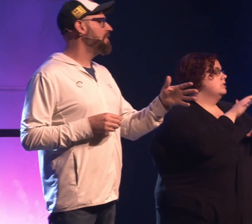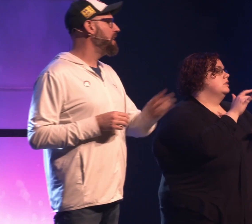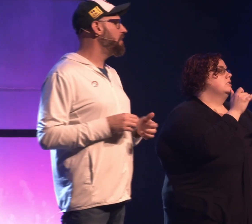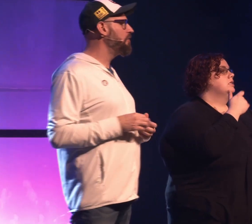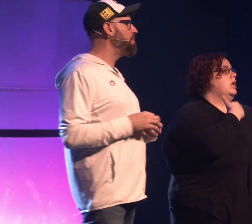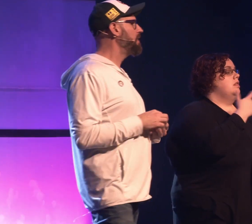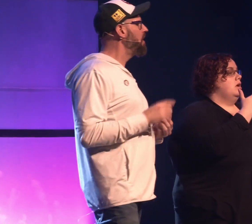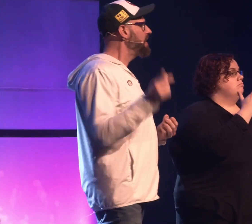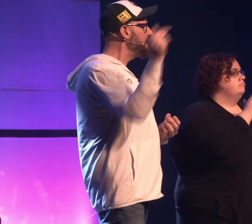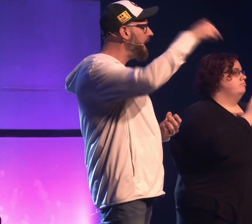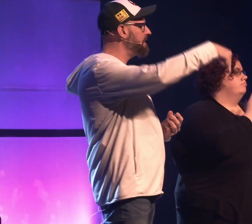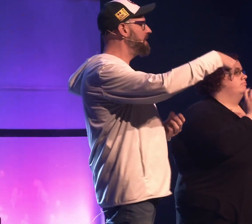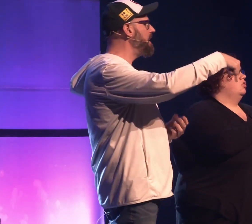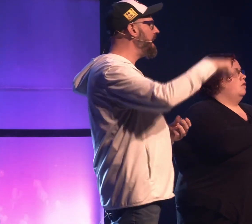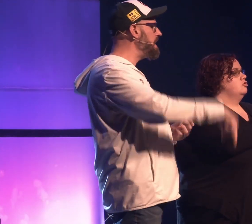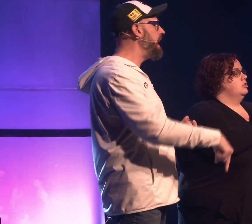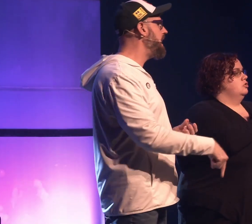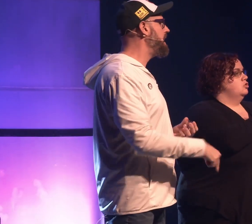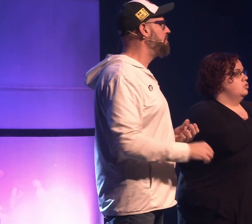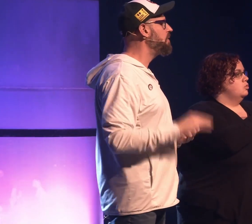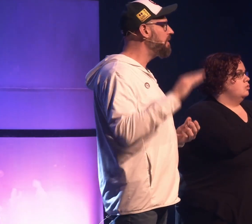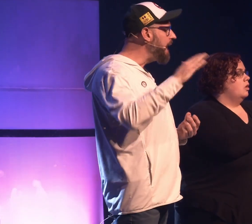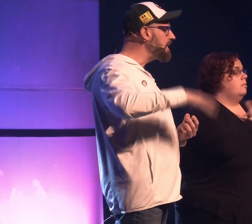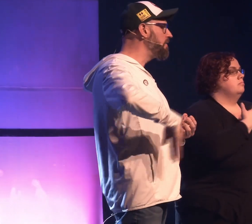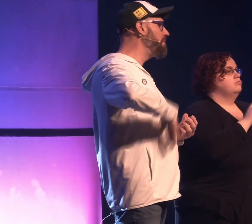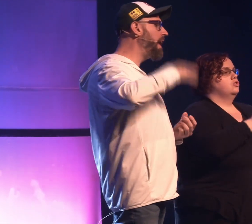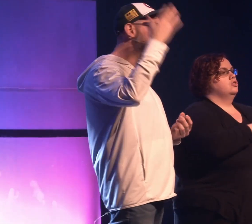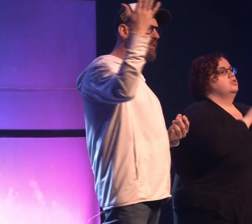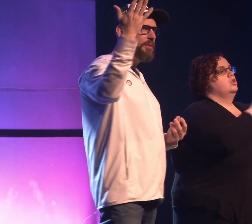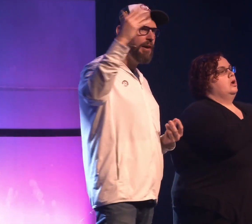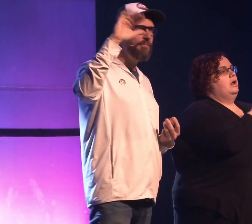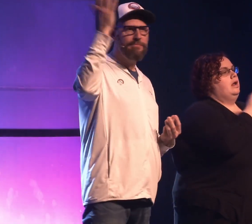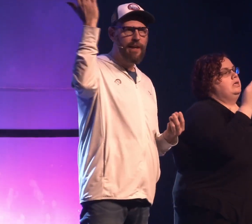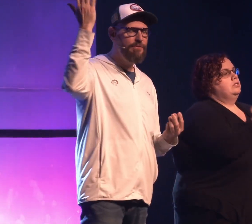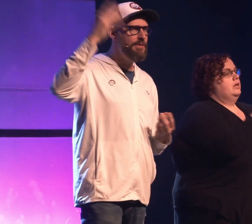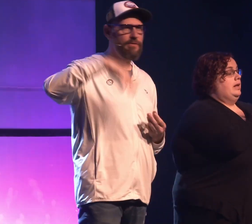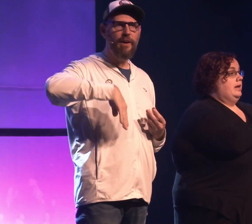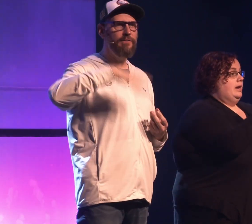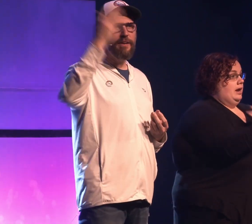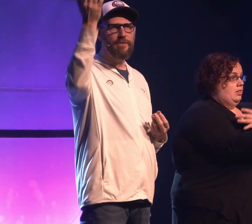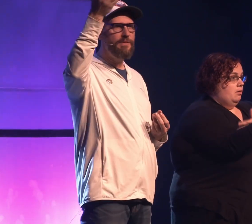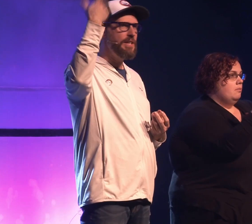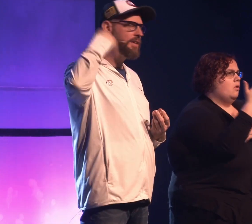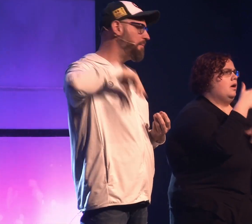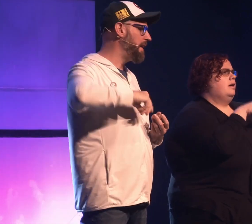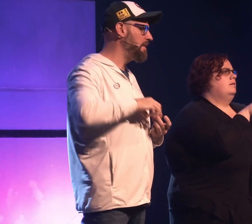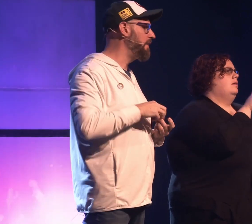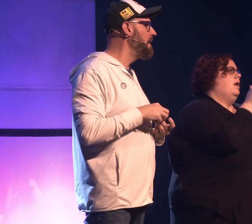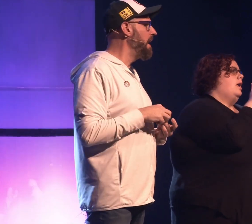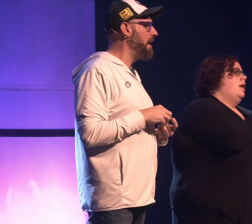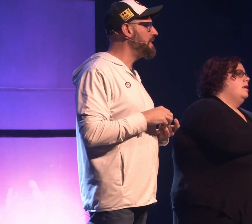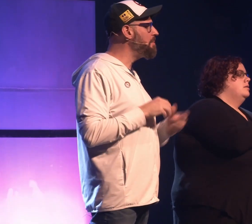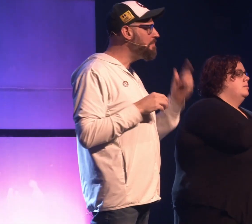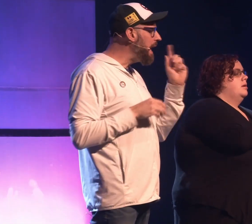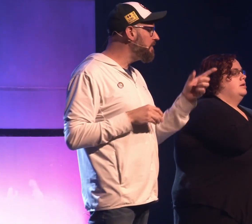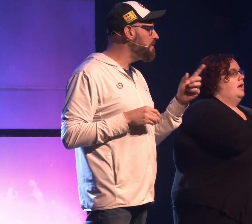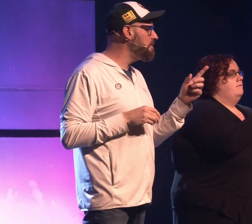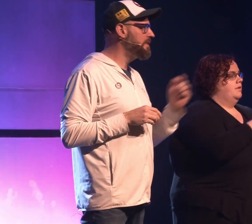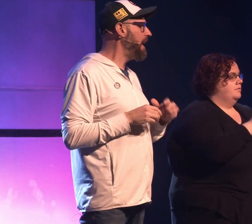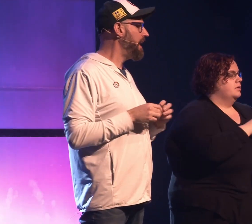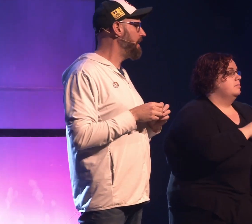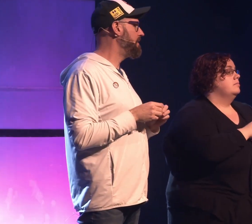that conversation group is launching next Sunday at 9 a.m. So it'll last from 9 till about 9:55, 9:50. Come down here.